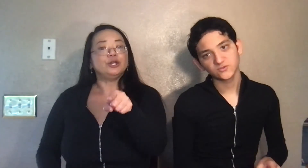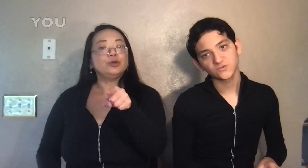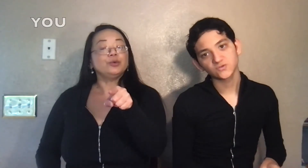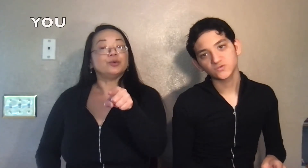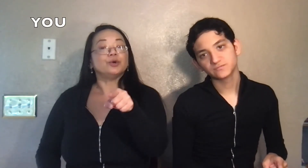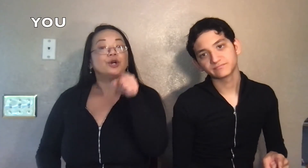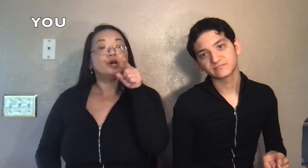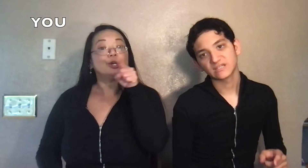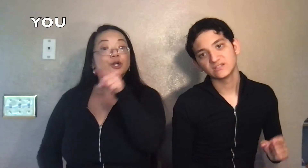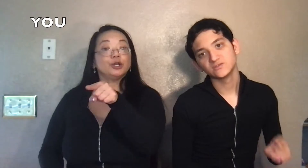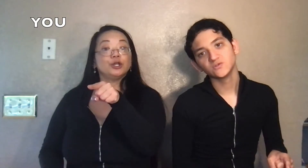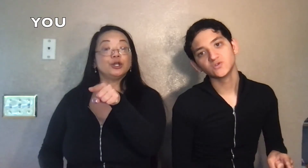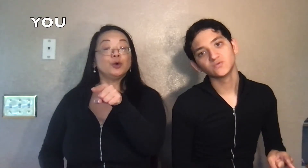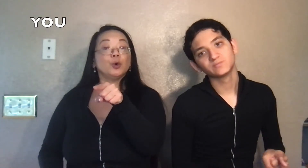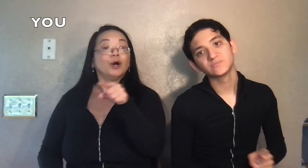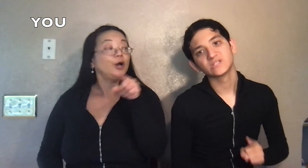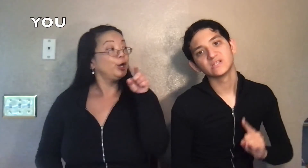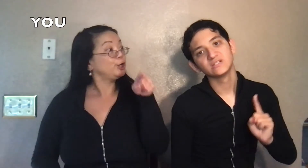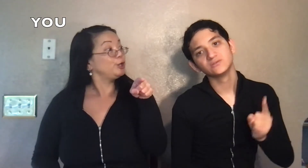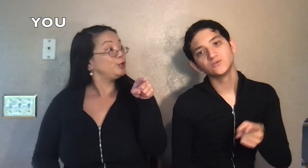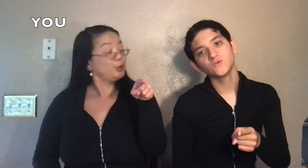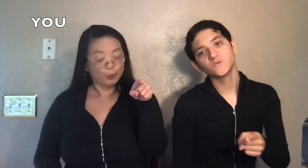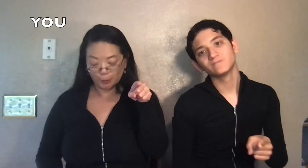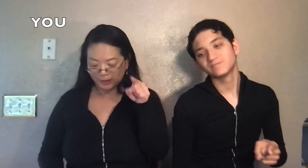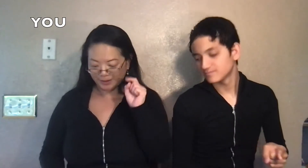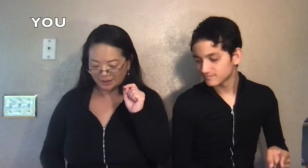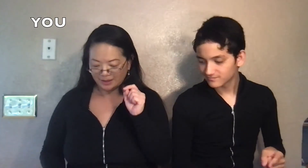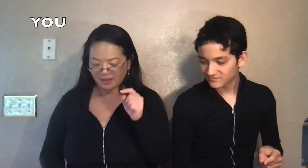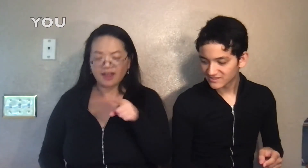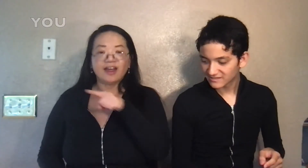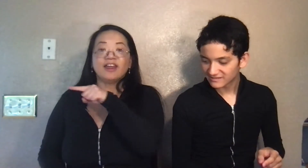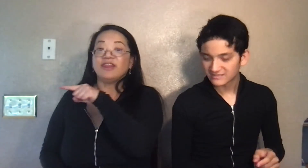You. You. You.